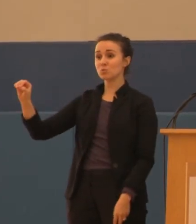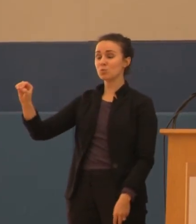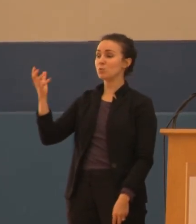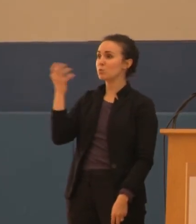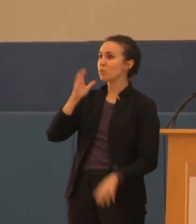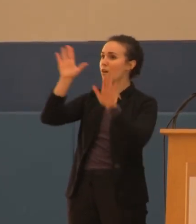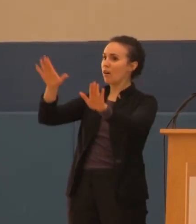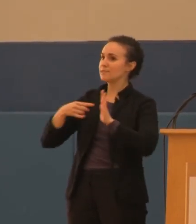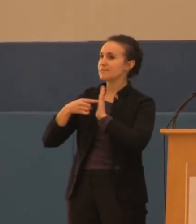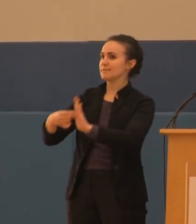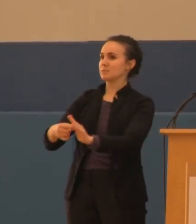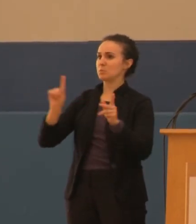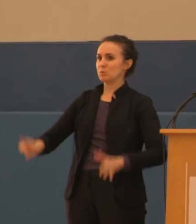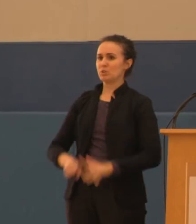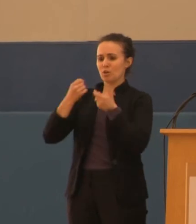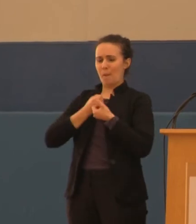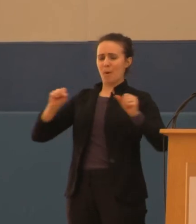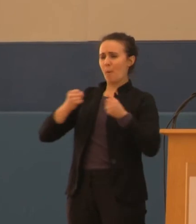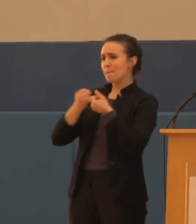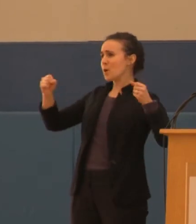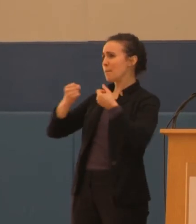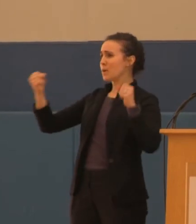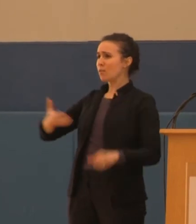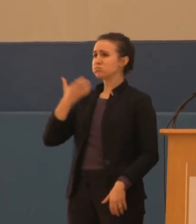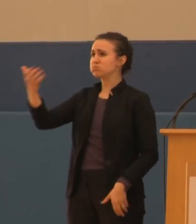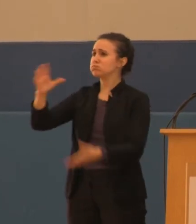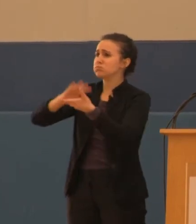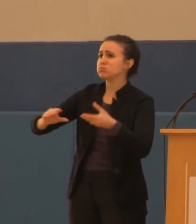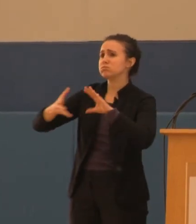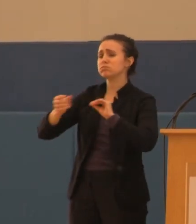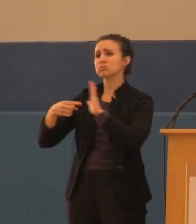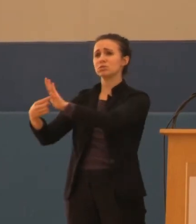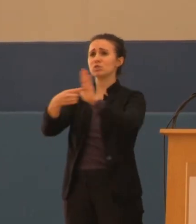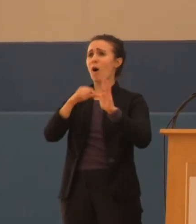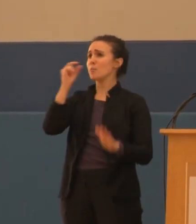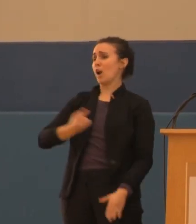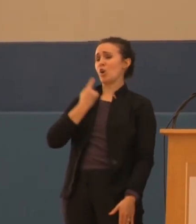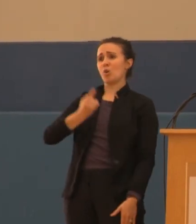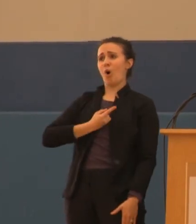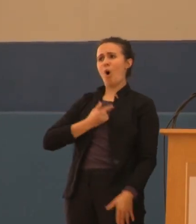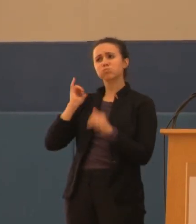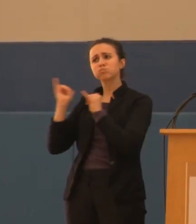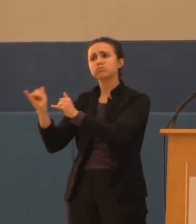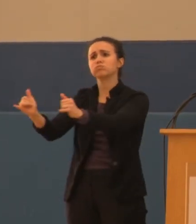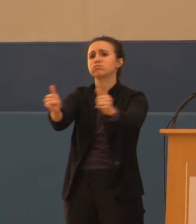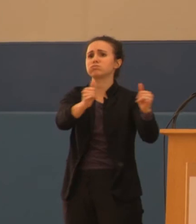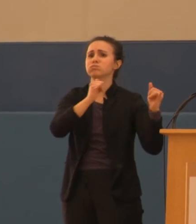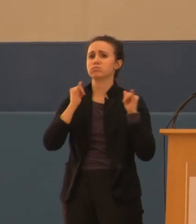today of people starting to speak their truths, showing others we're not alone, we're in this together.